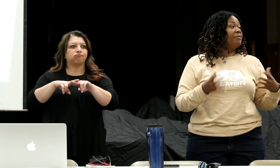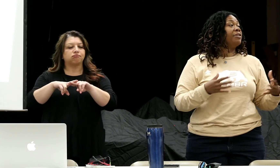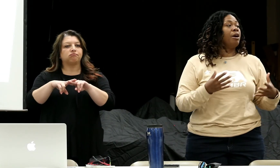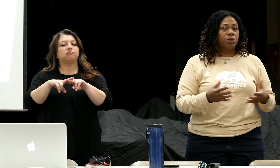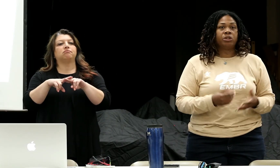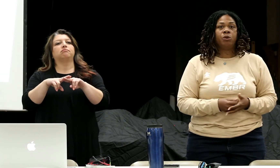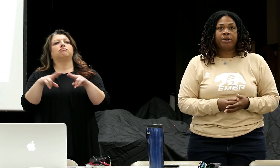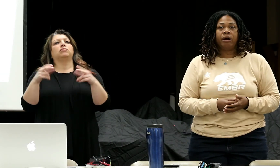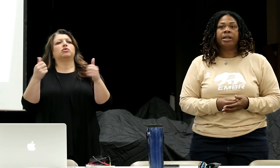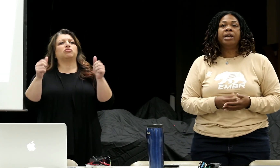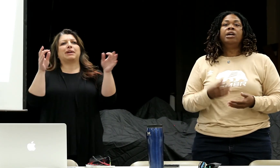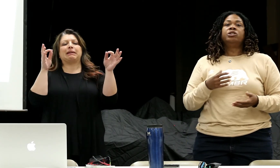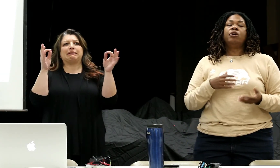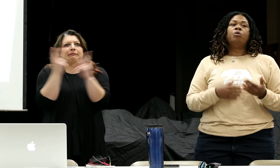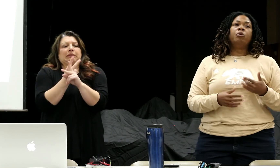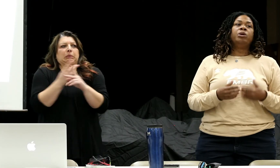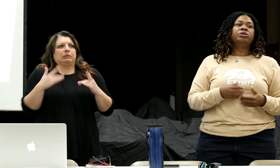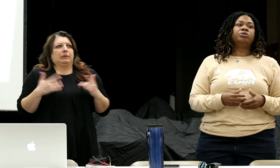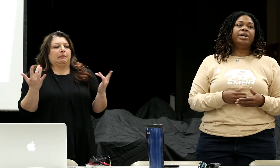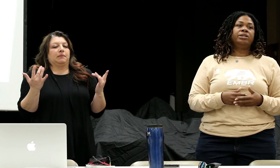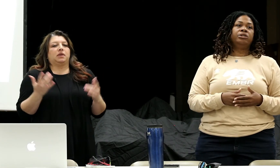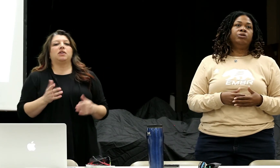this is what they would sign for police. This is one sign I saw for police.